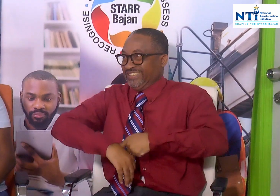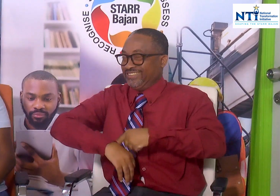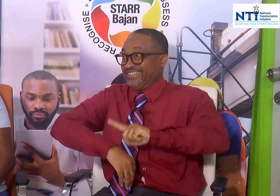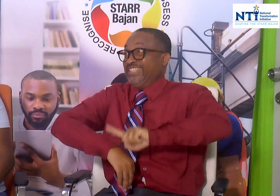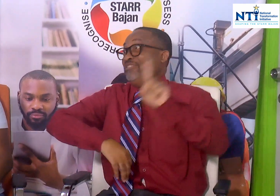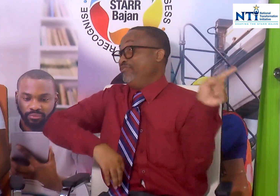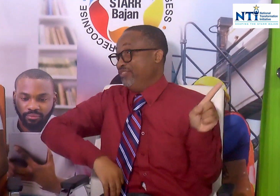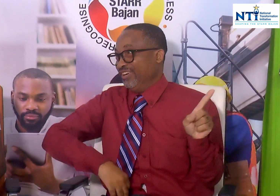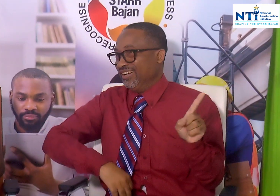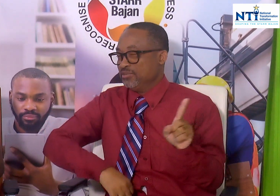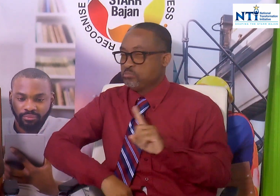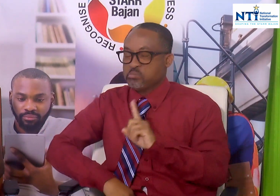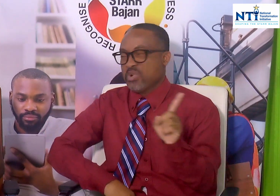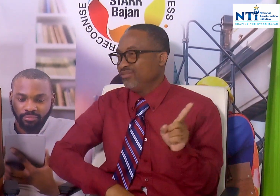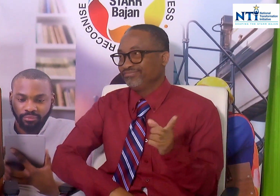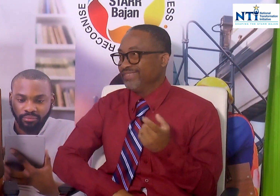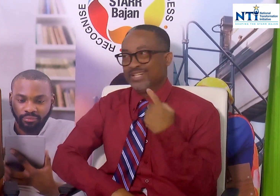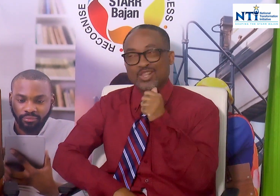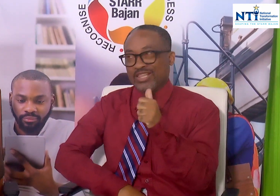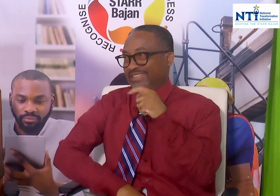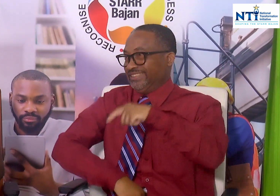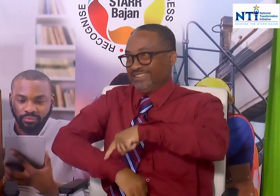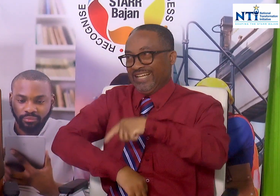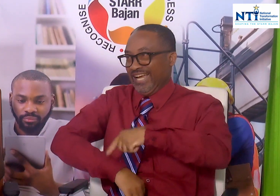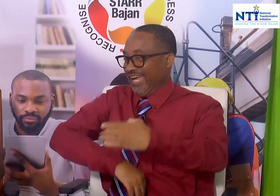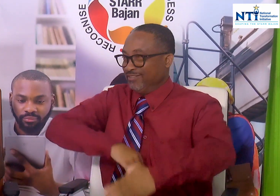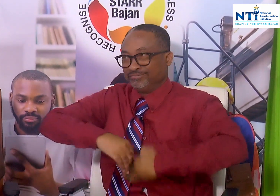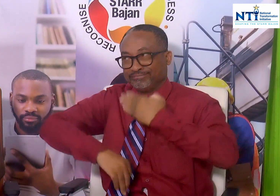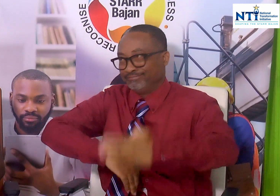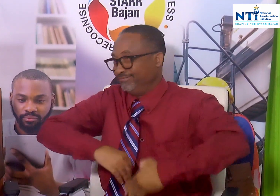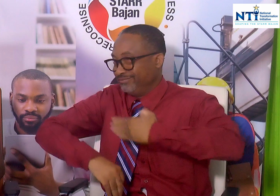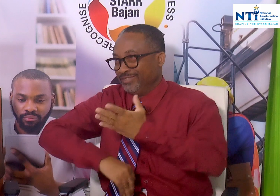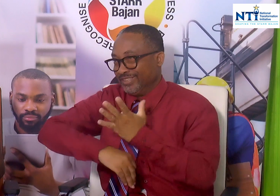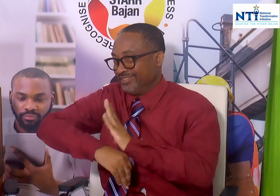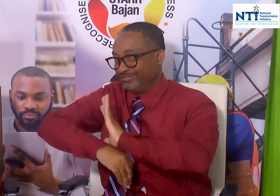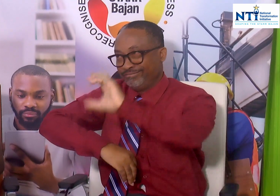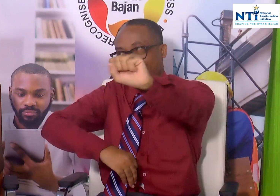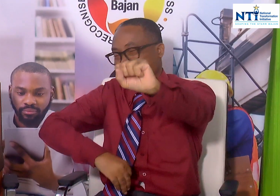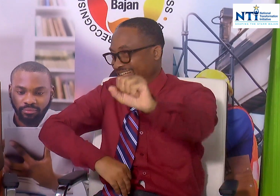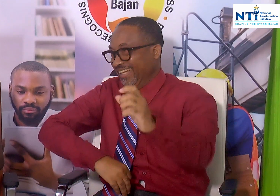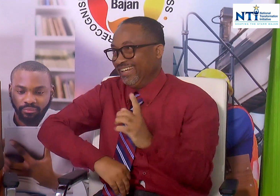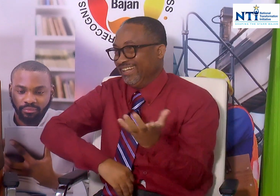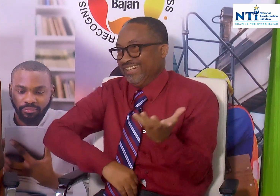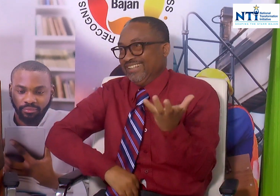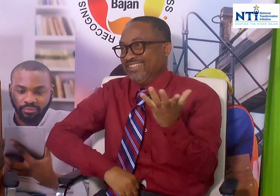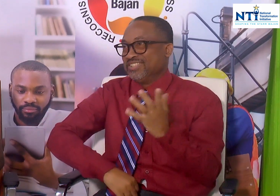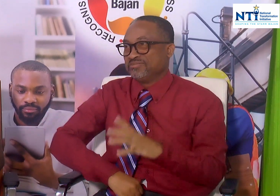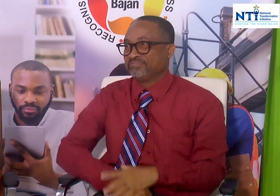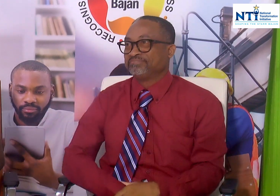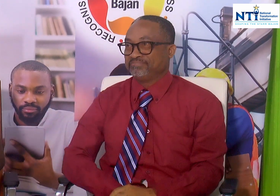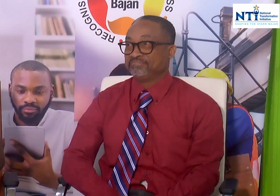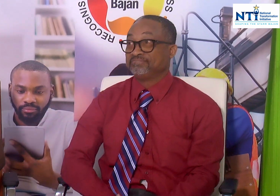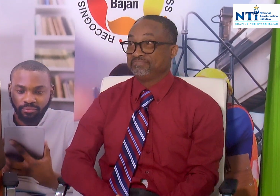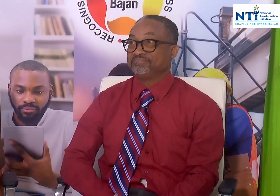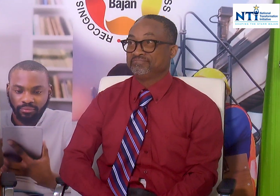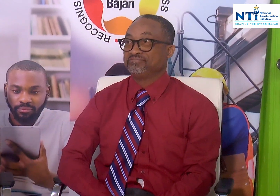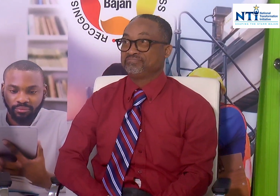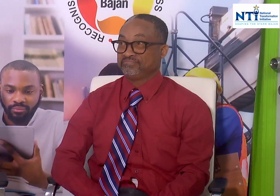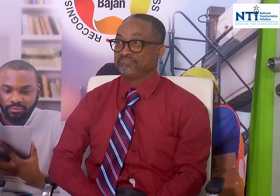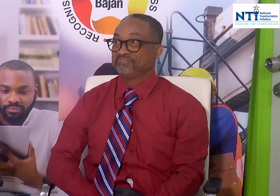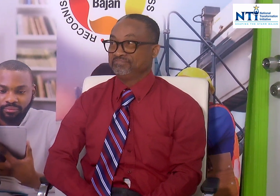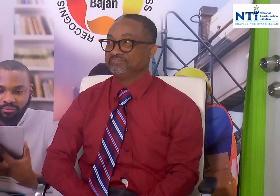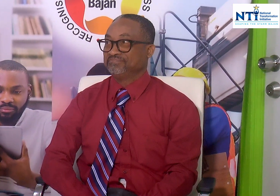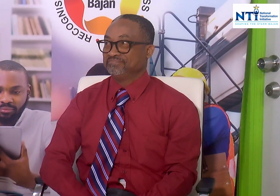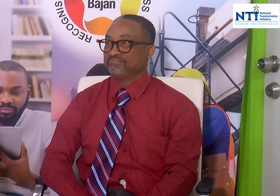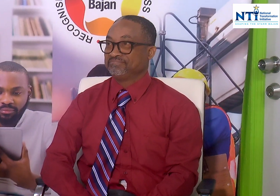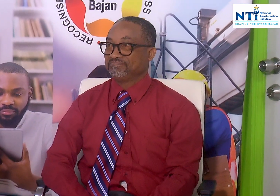business, and there are things that are different for them, but it will take a lot of time for them to really pick